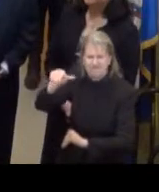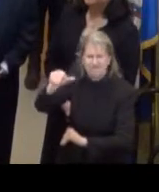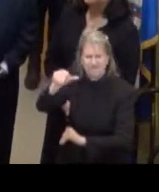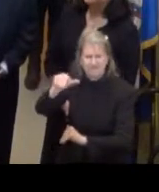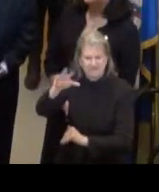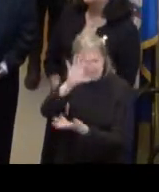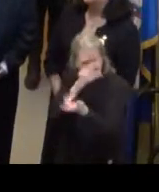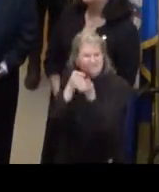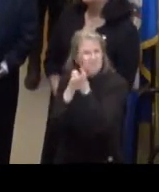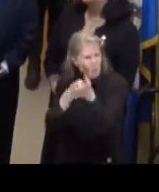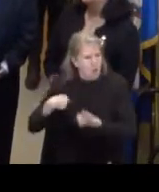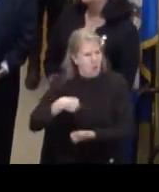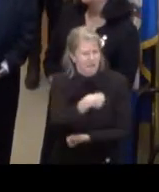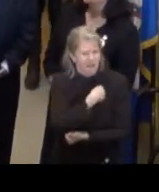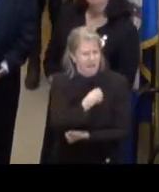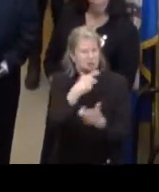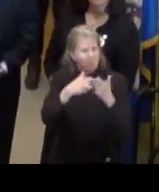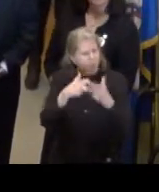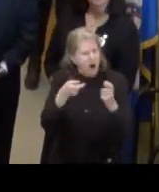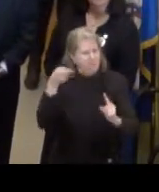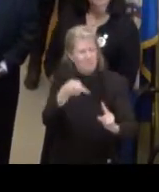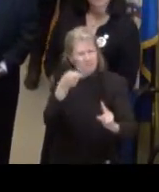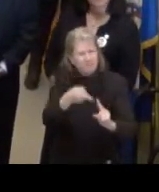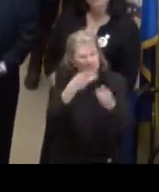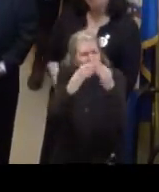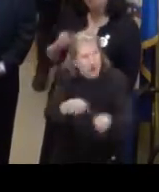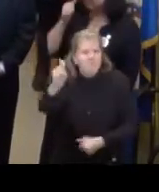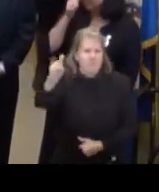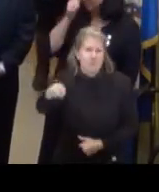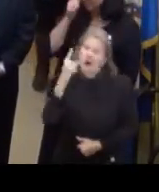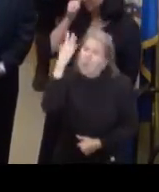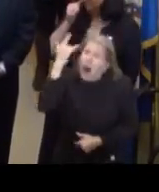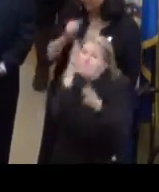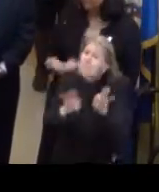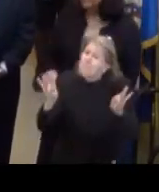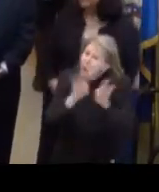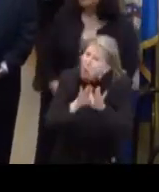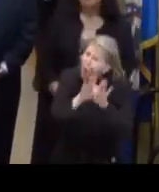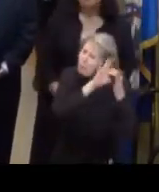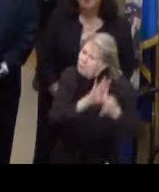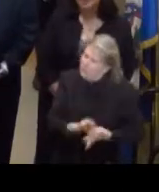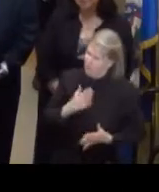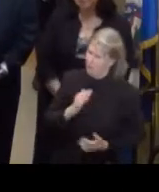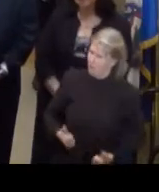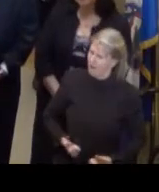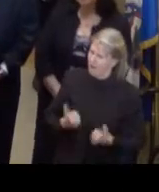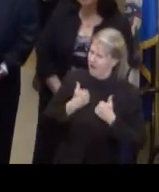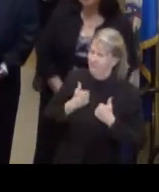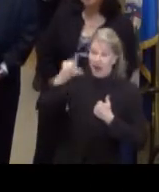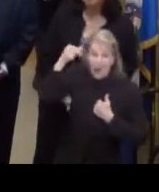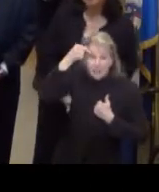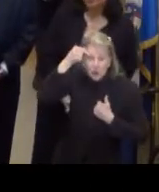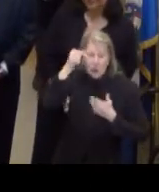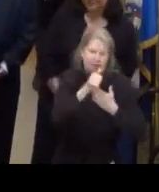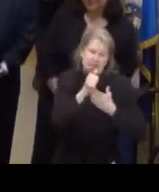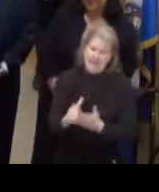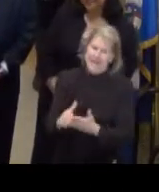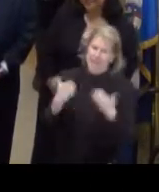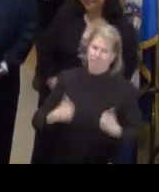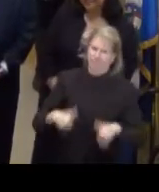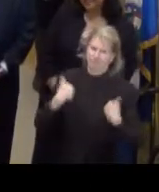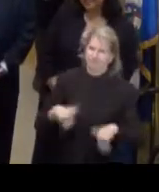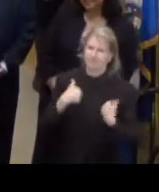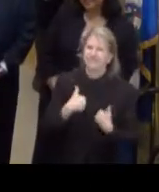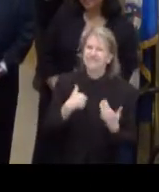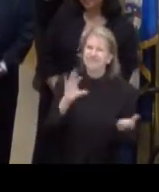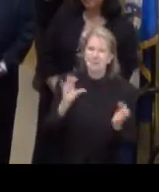up for us and solve this problem because this matters in our lives. And we have a governor who's helping lead this way.